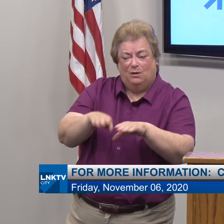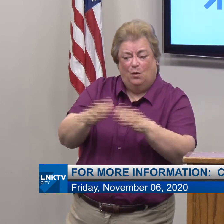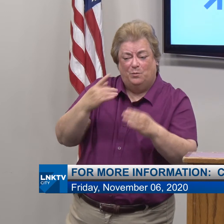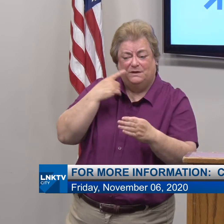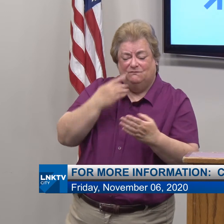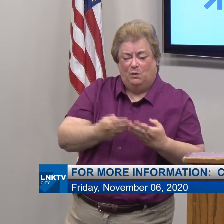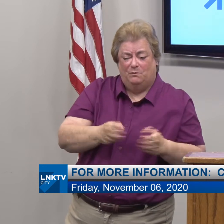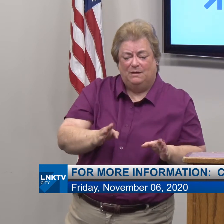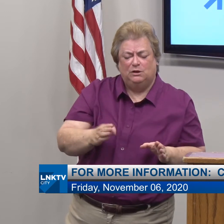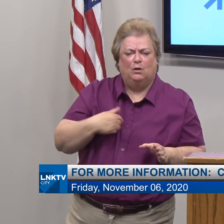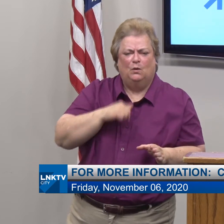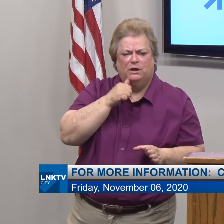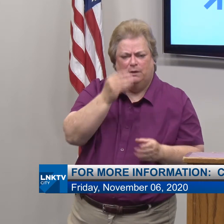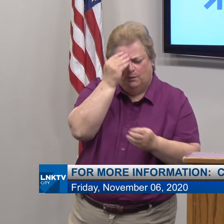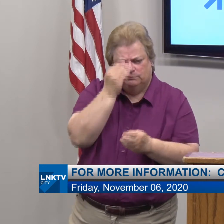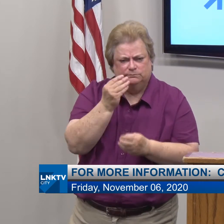those